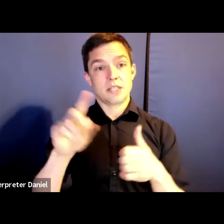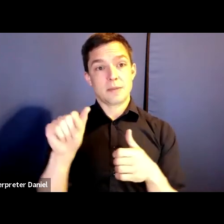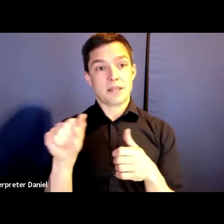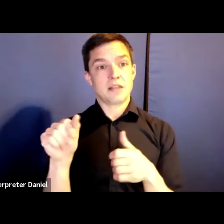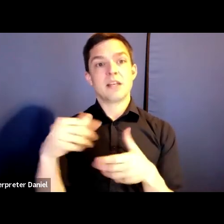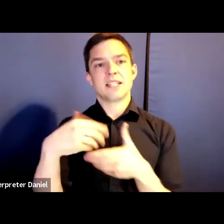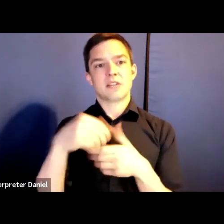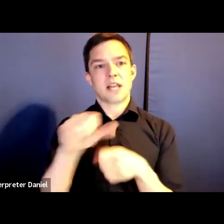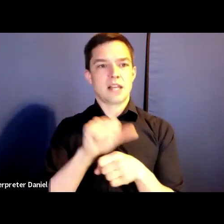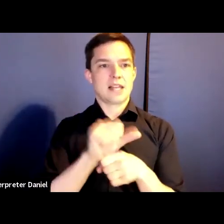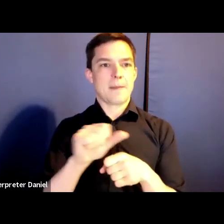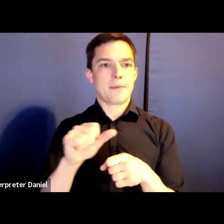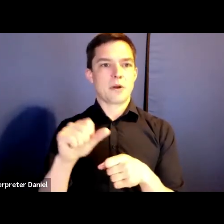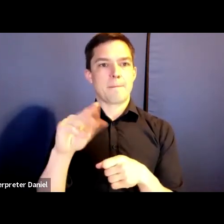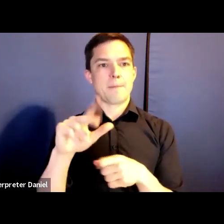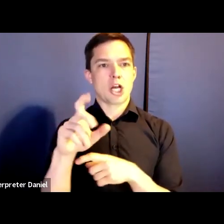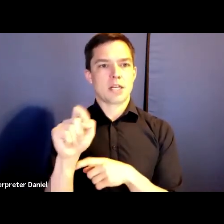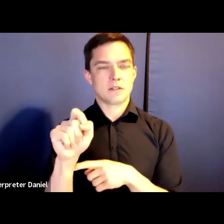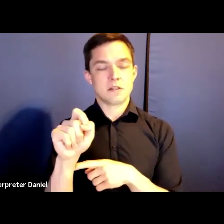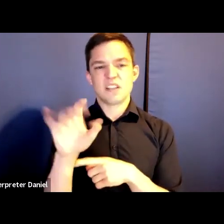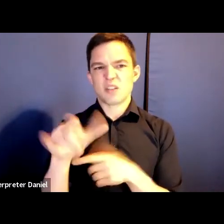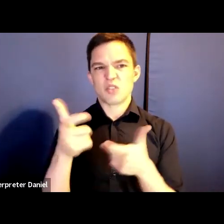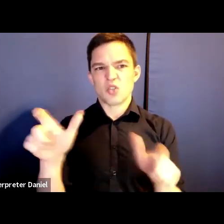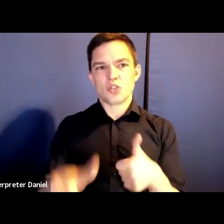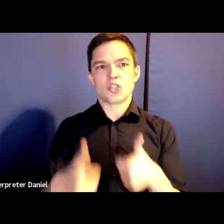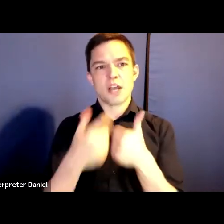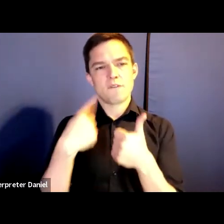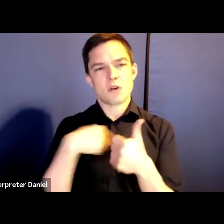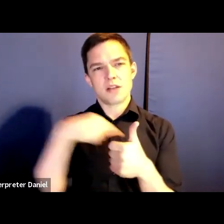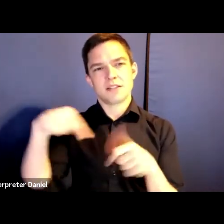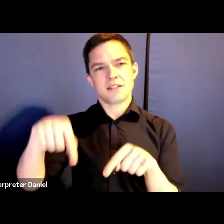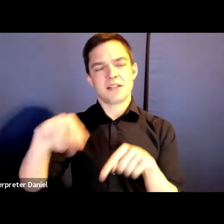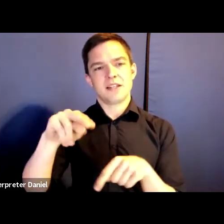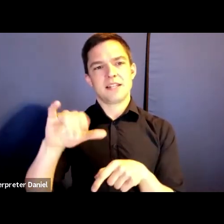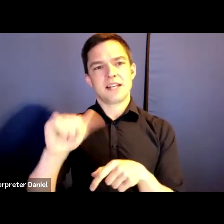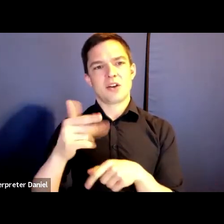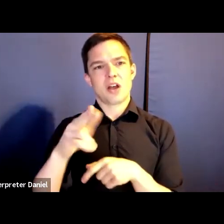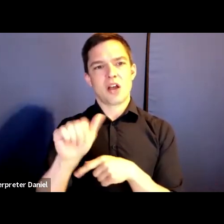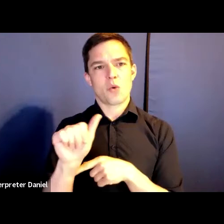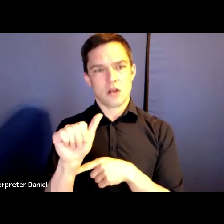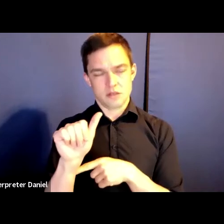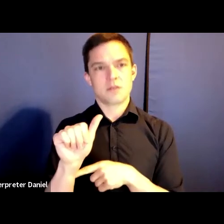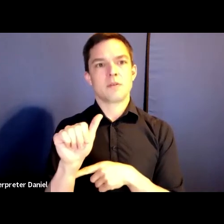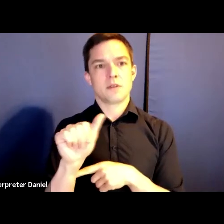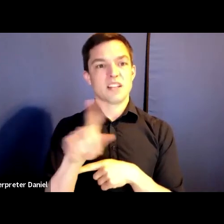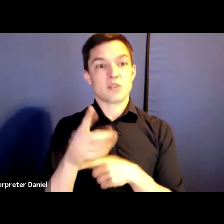outside the labor market. So it was a huge challenge for us in Nicaragua. Value creation is only possible when there's a close connection